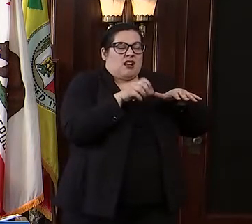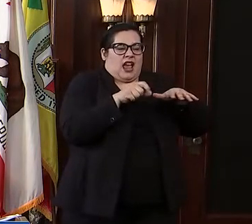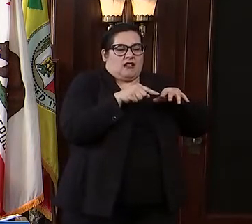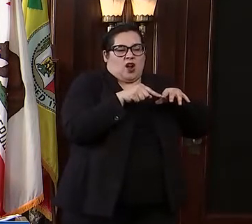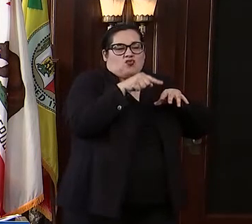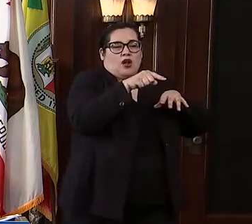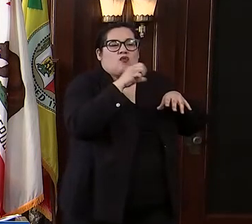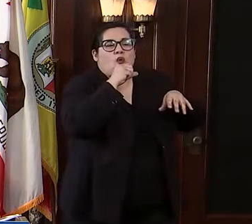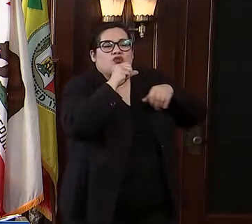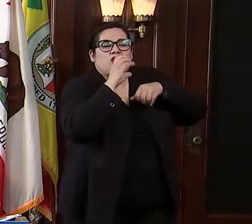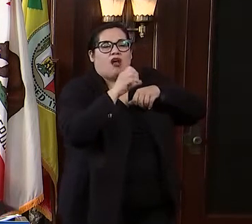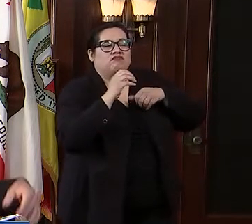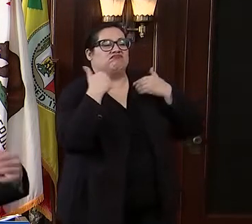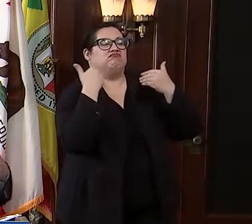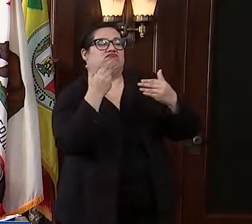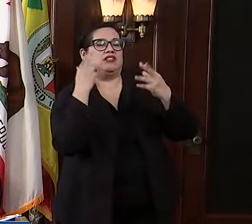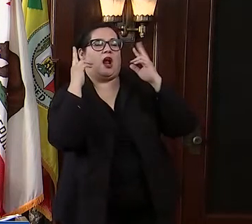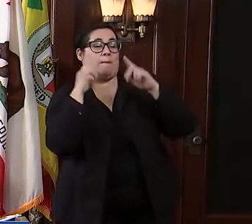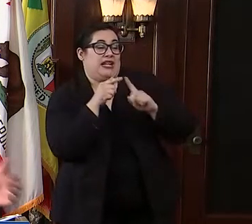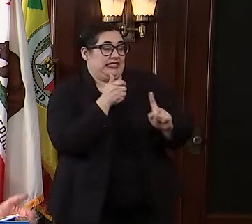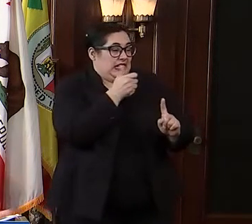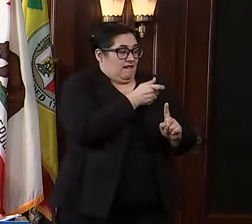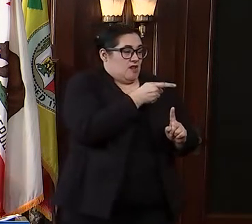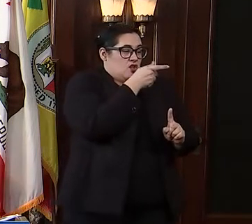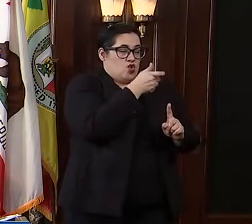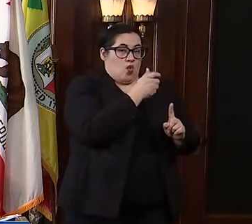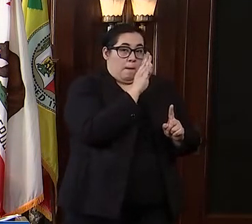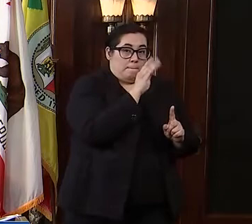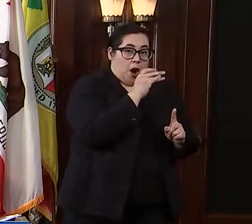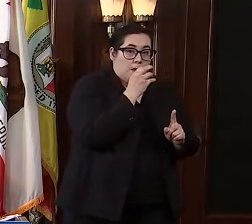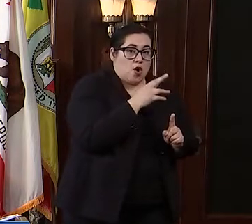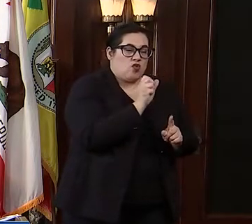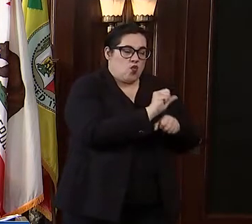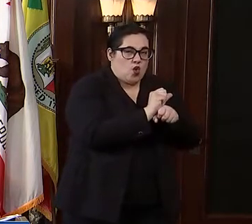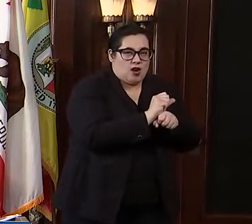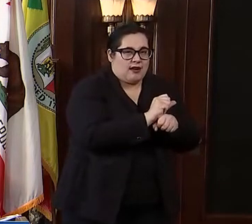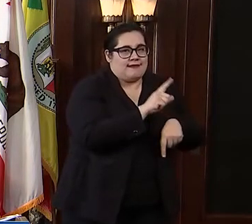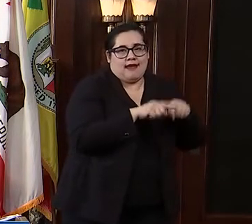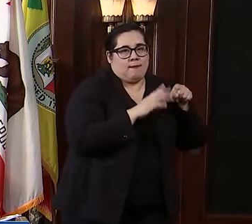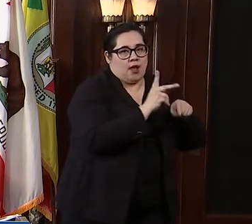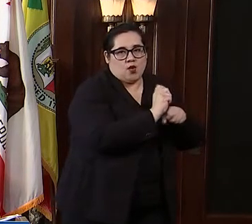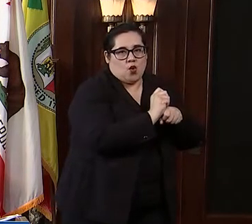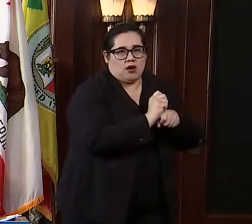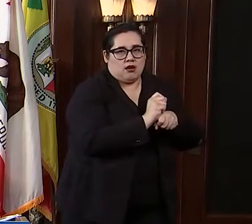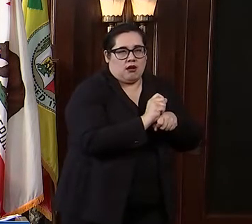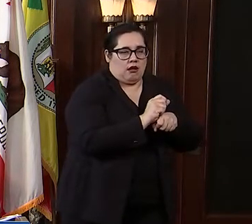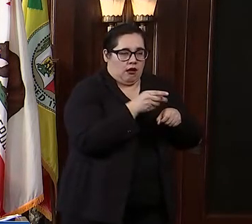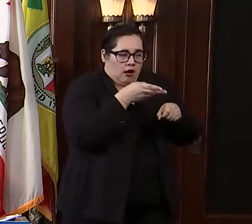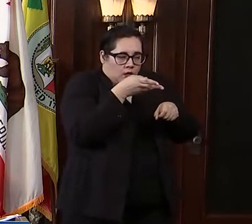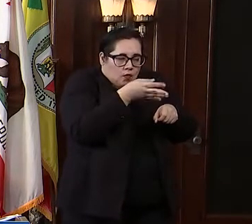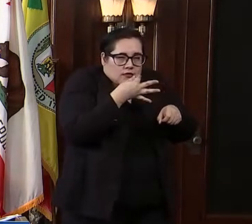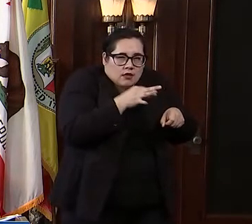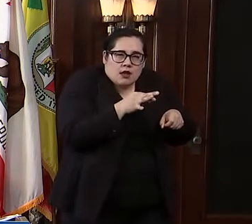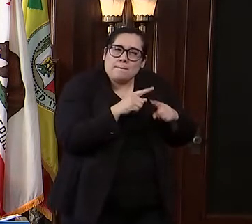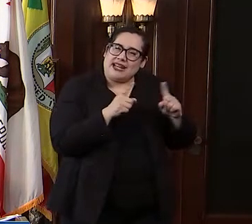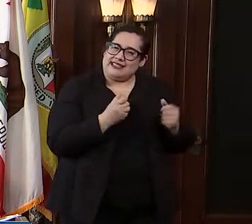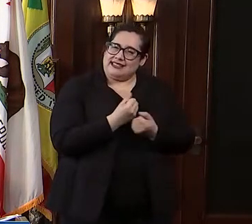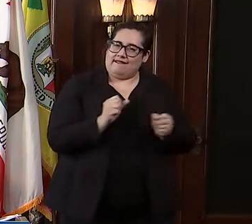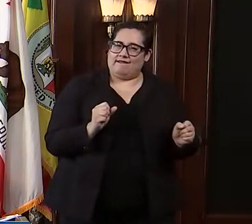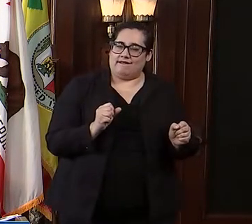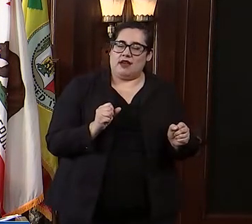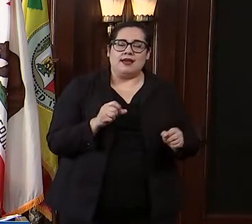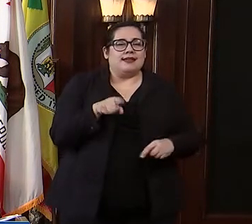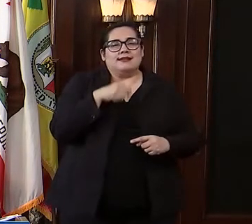in Orange County and get their hair cut, but you as a barber can't go back to work when there are safe ways to do that? This is not